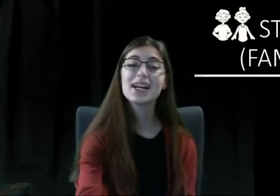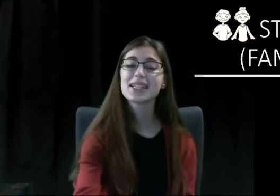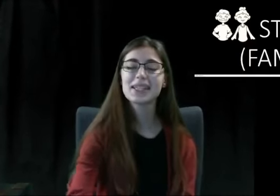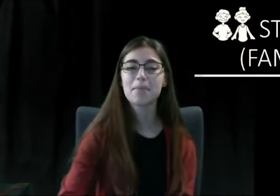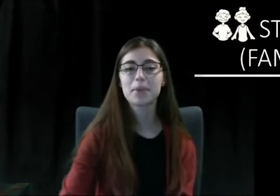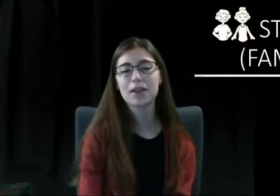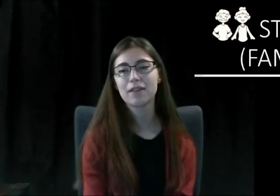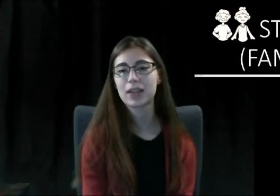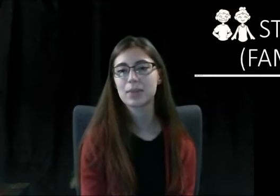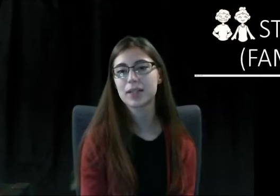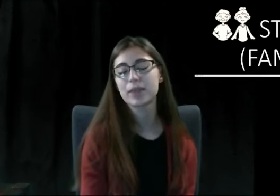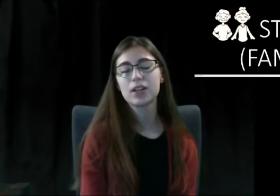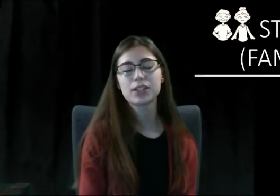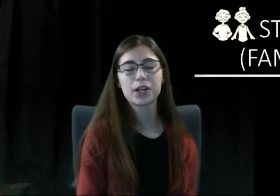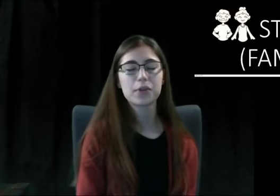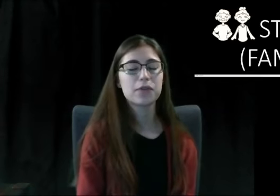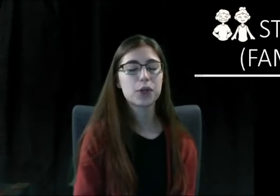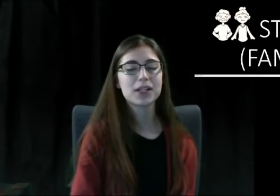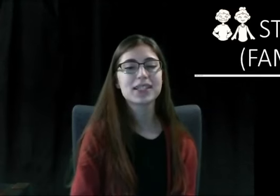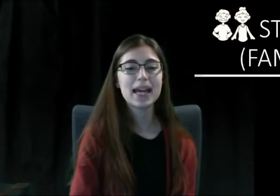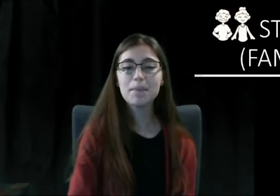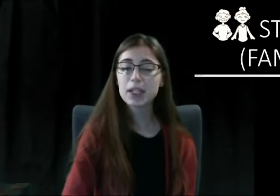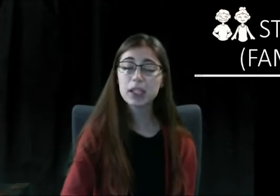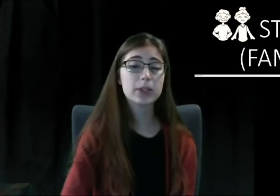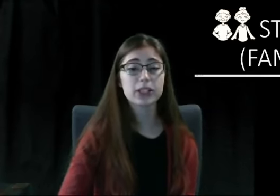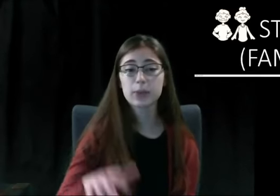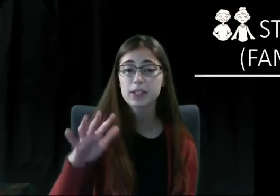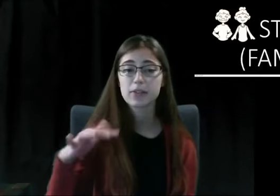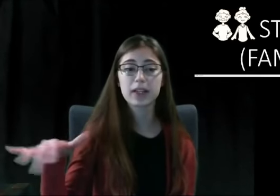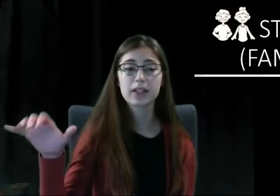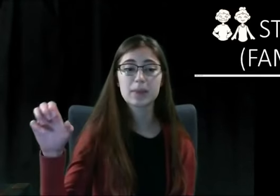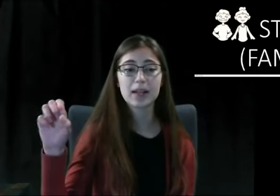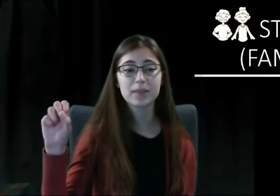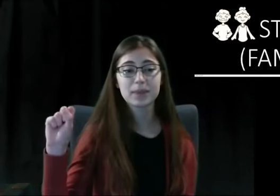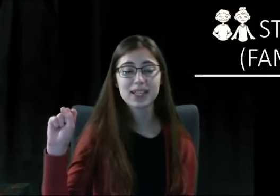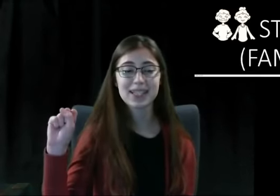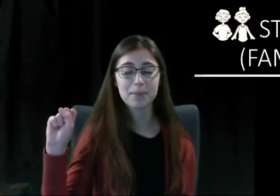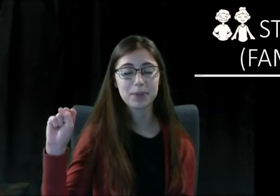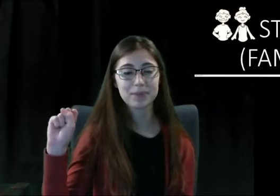Step family. So for step, you are just going to finger spell step.